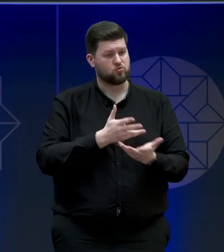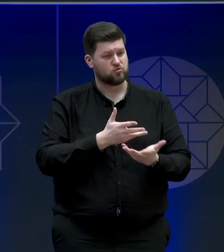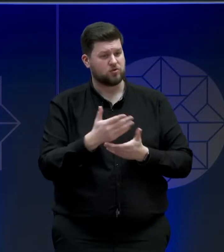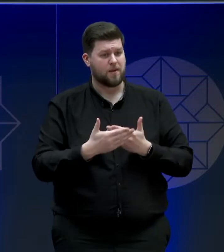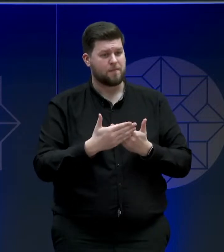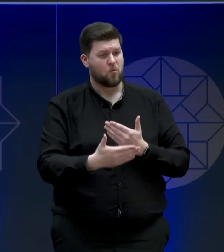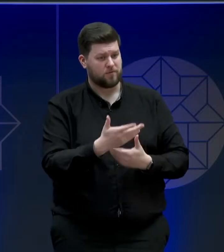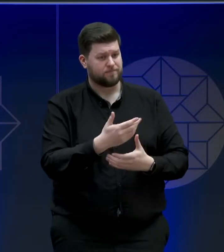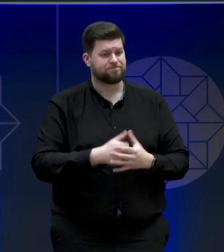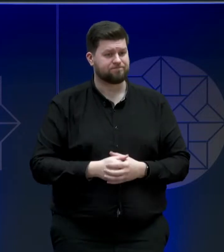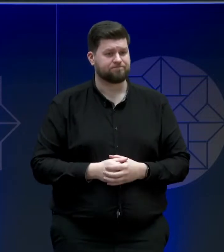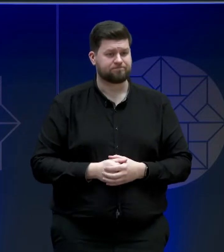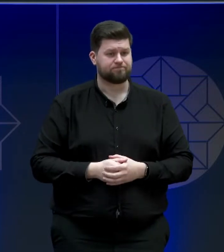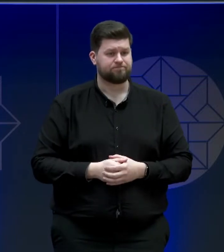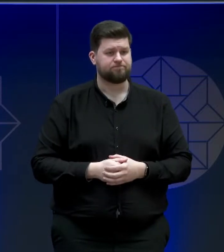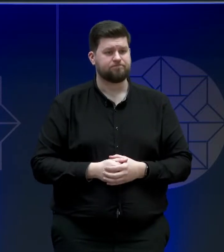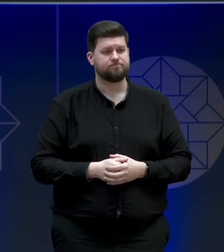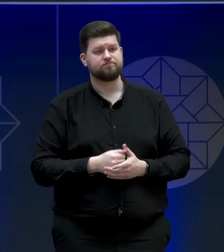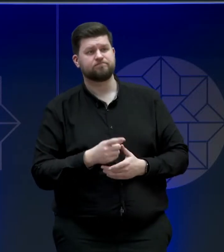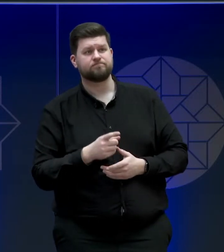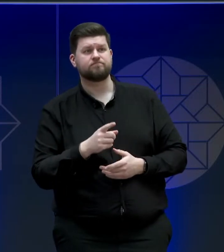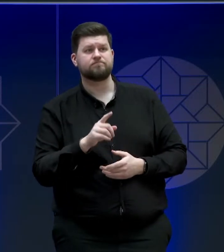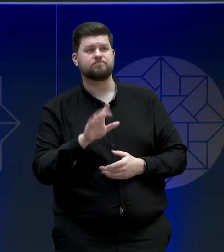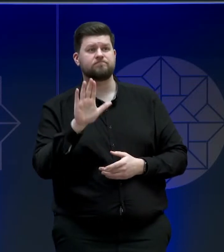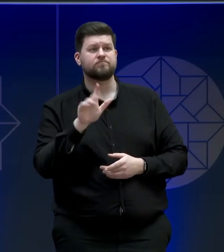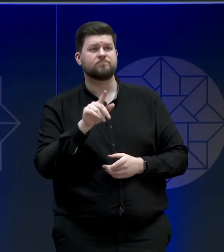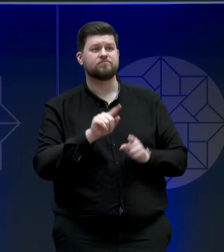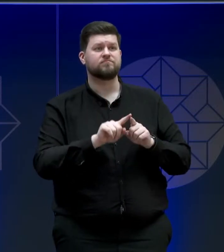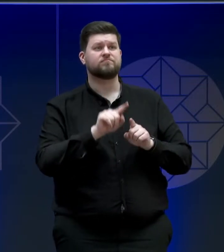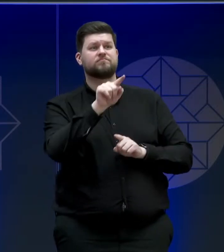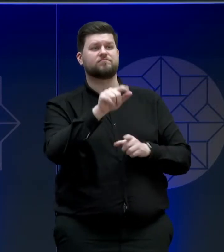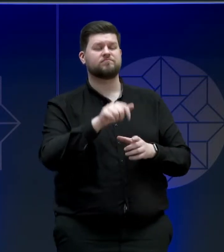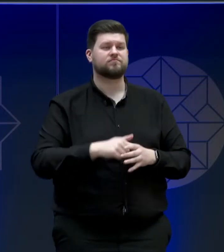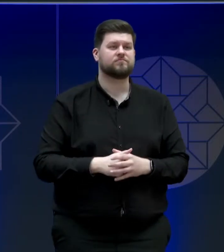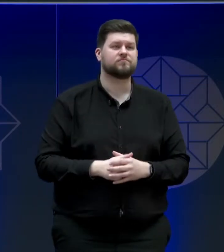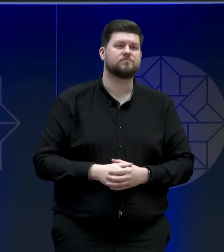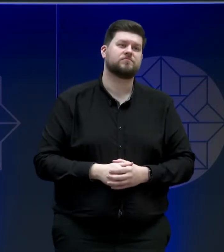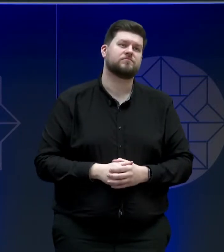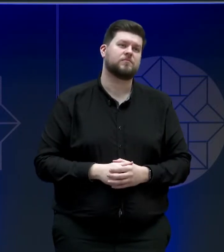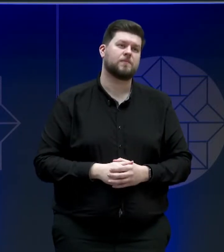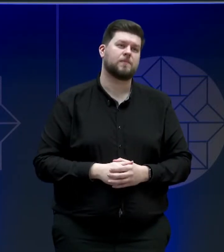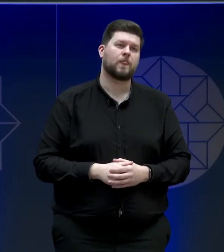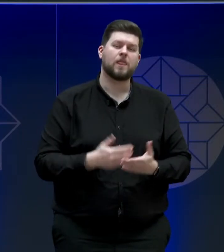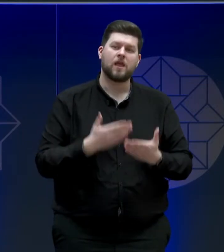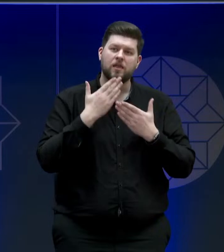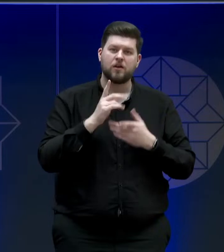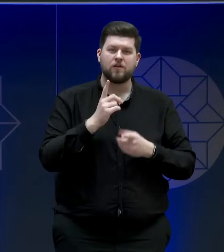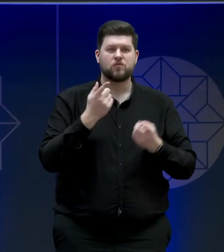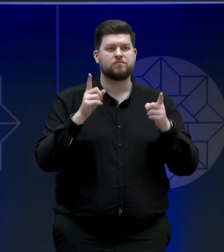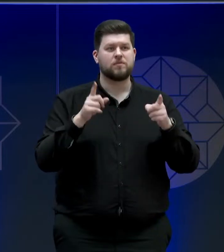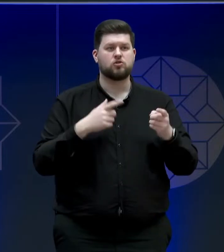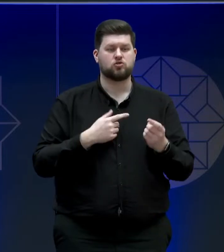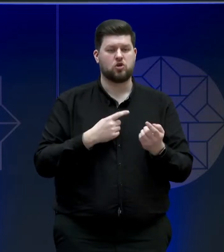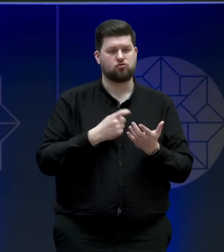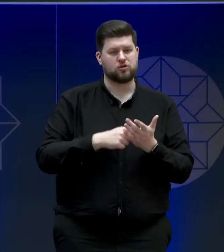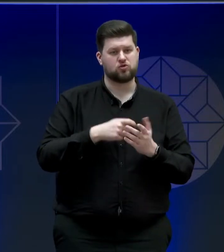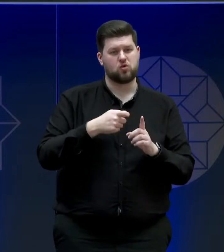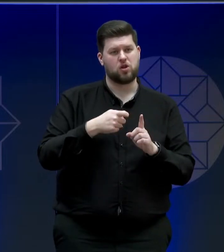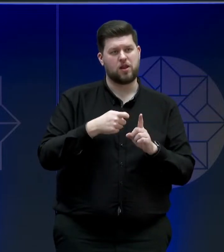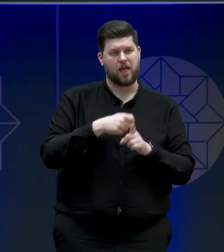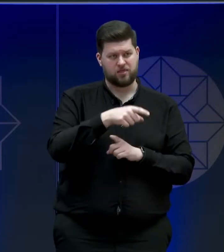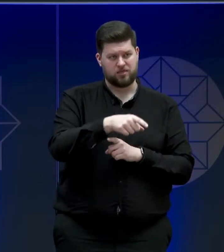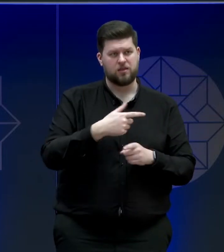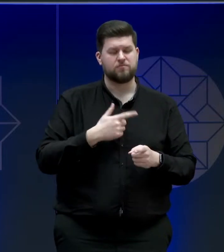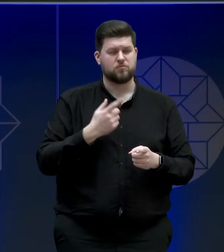with you. Yes, up there. Yeah. Thank you, First Minister. It's Rachel Cackett, Chief Executive of